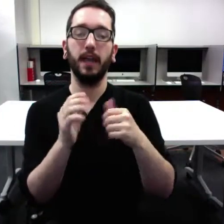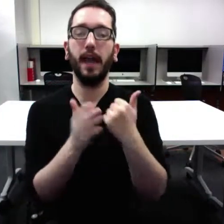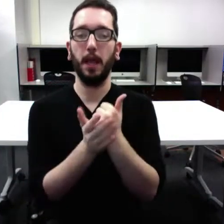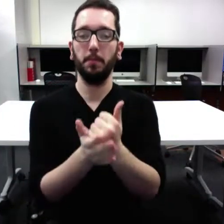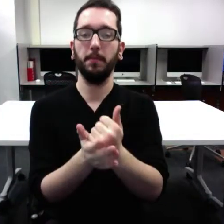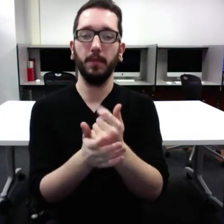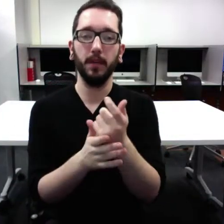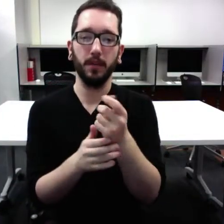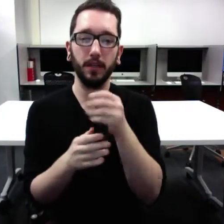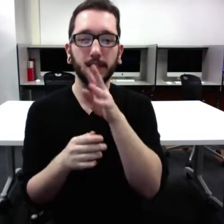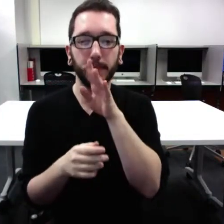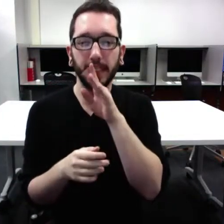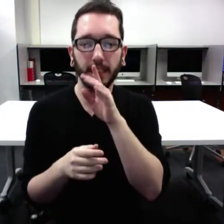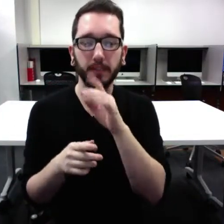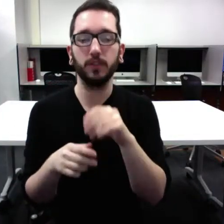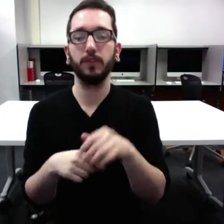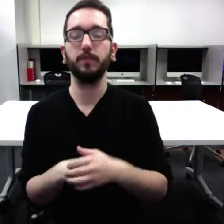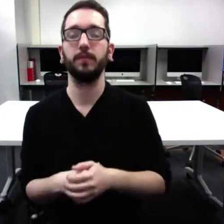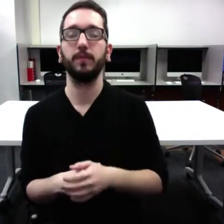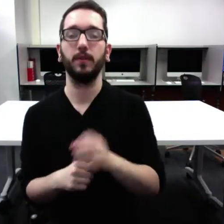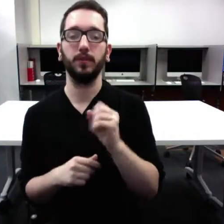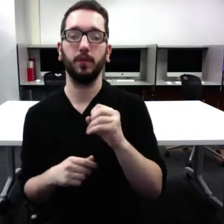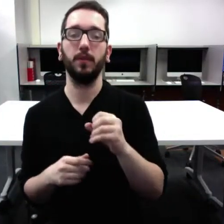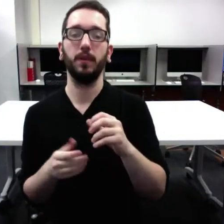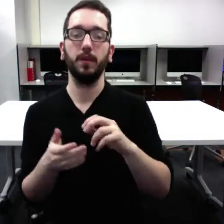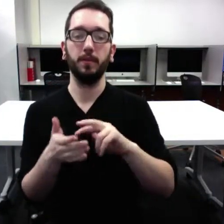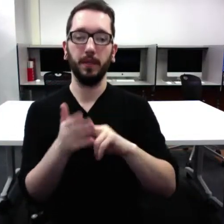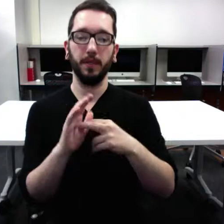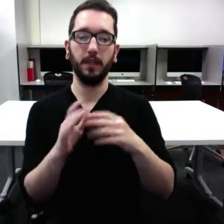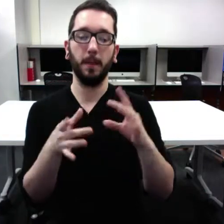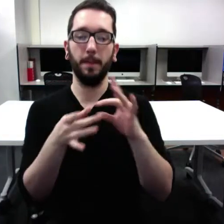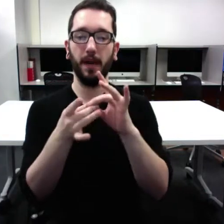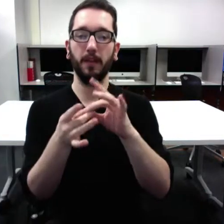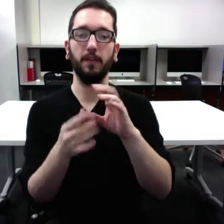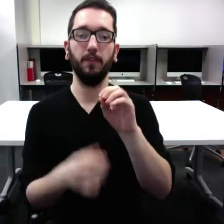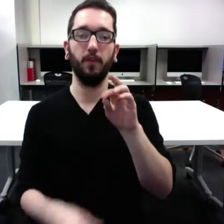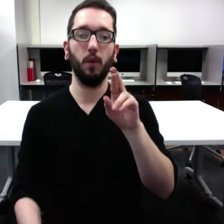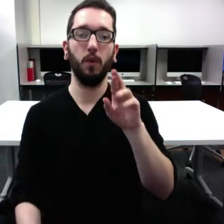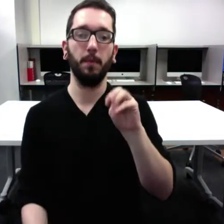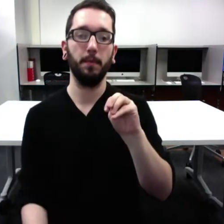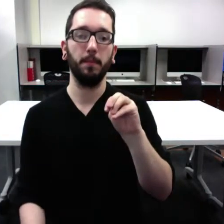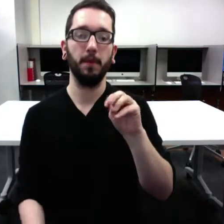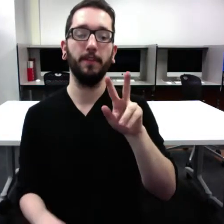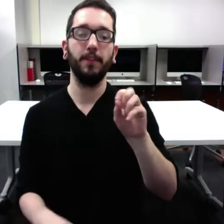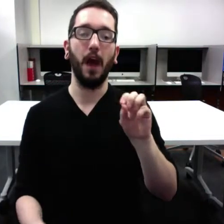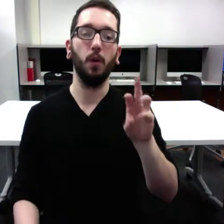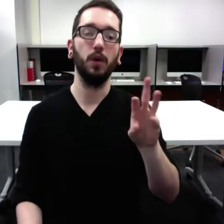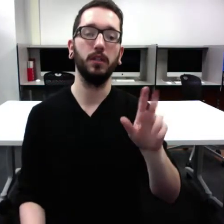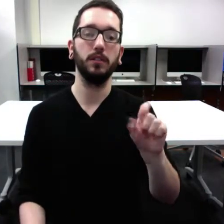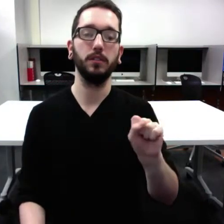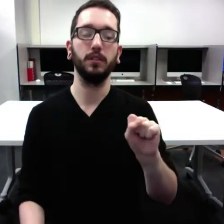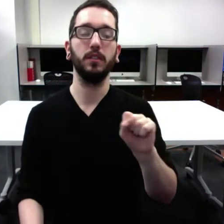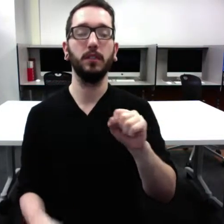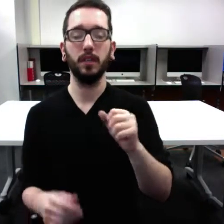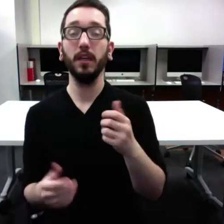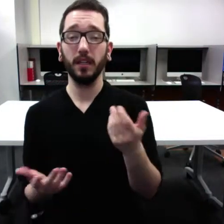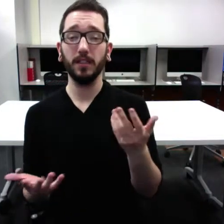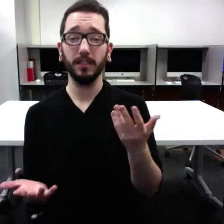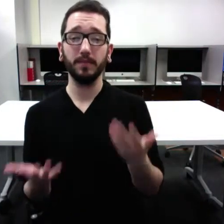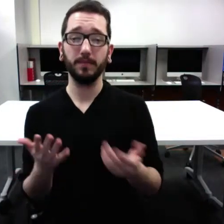This is called combining form vowels. Of course, there are always exceptions, but the general rules are a combining